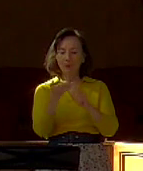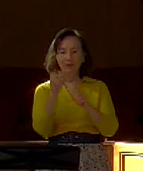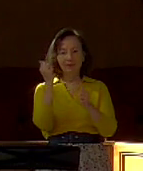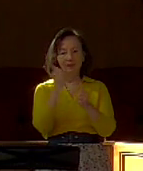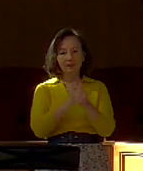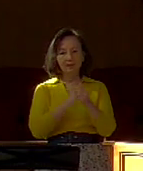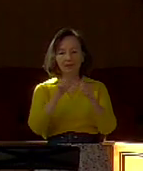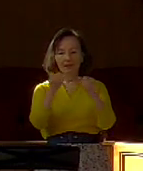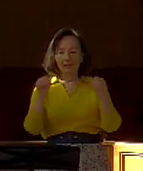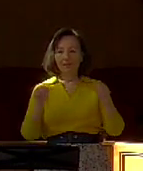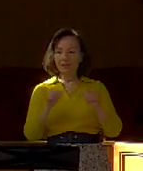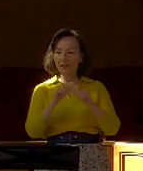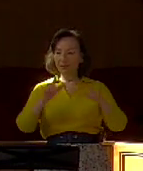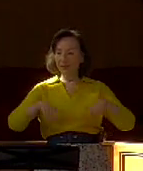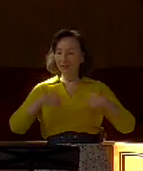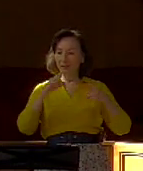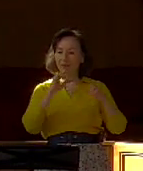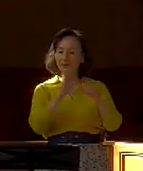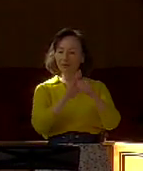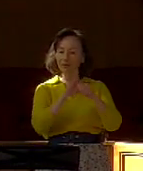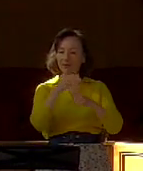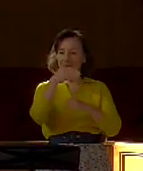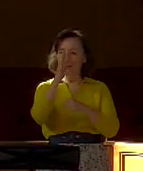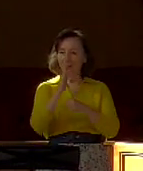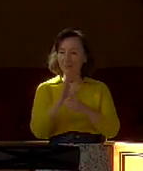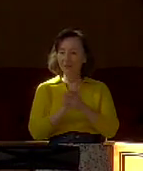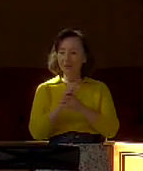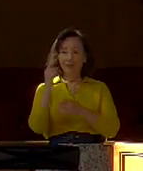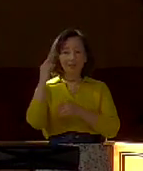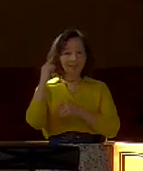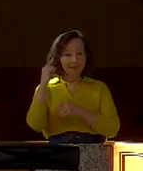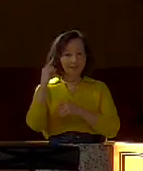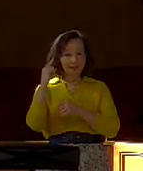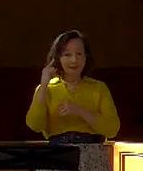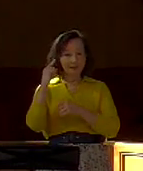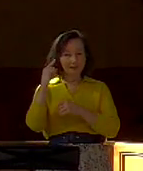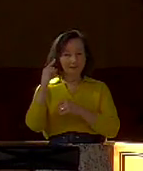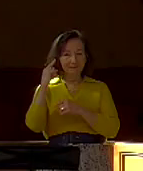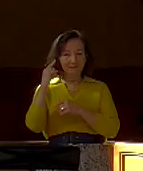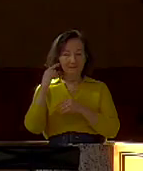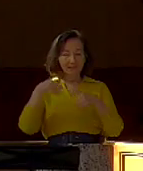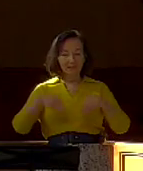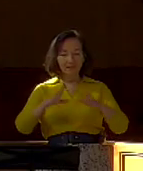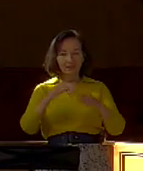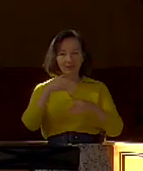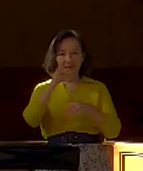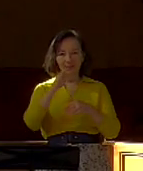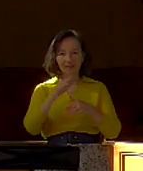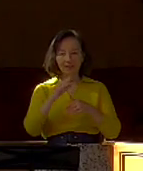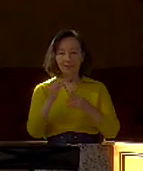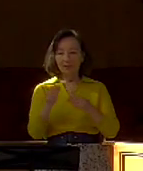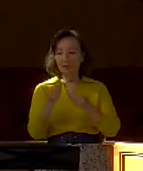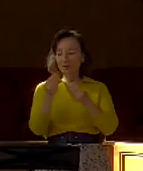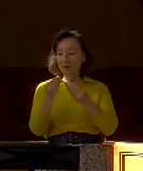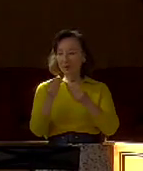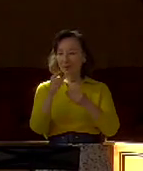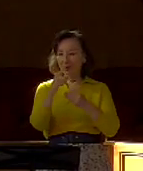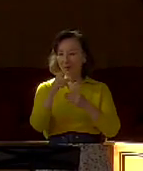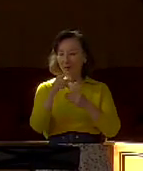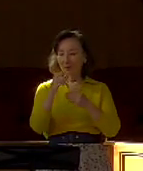area of our lives of the promises of God. Listen and allow God to minister to you. Think about all of